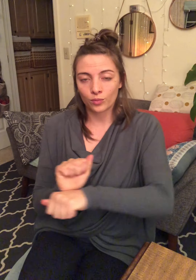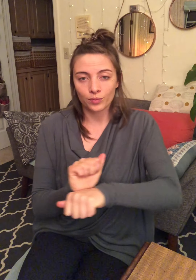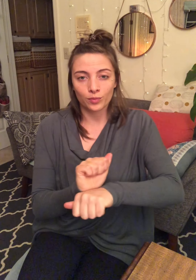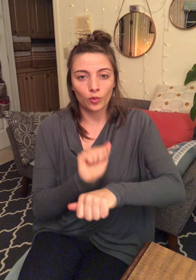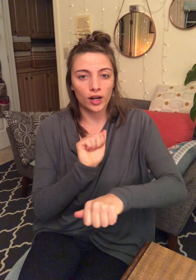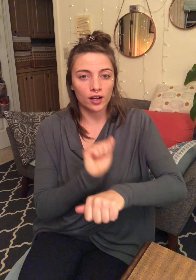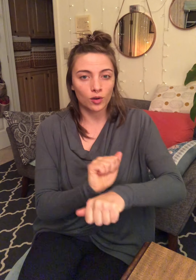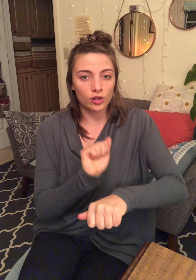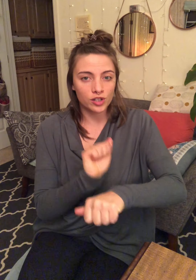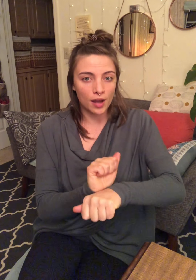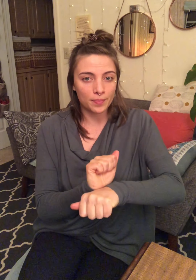Work or job.